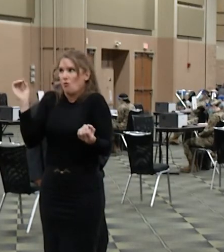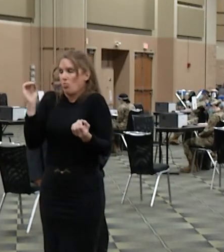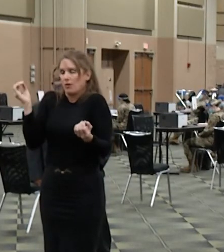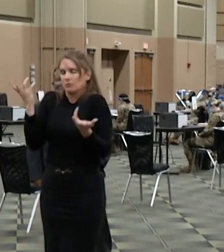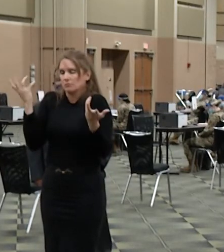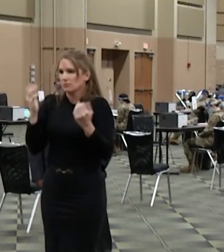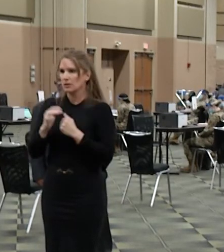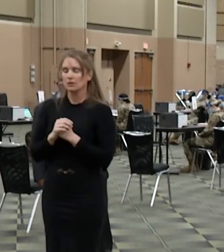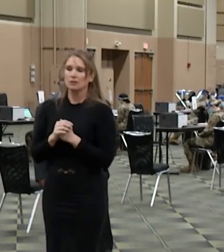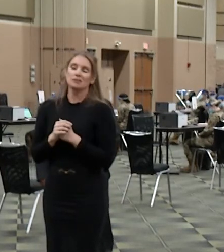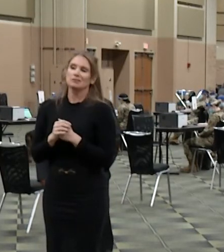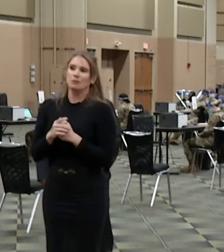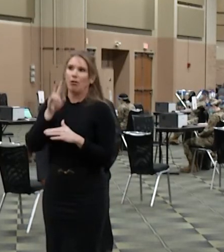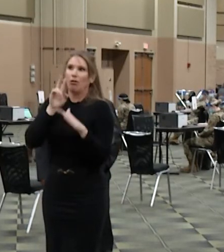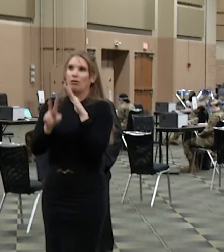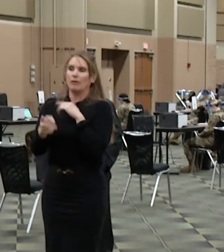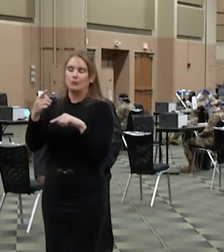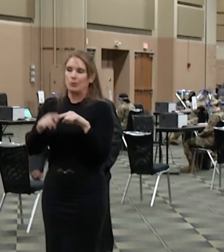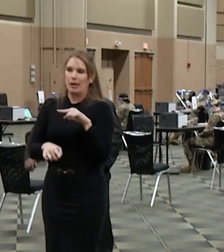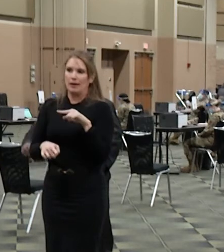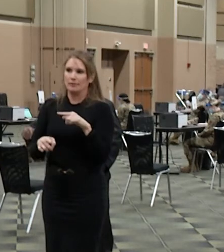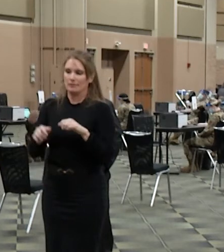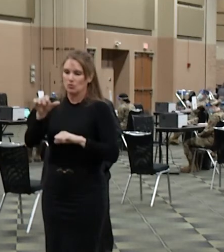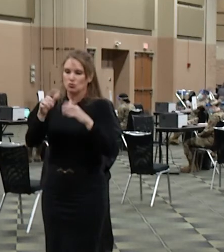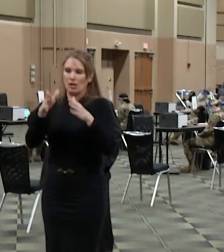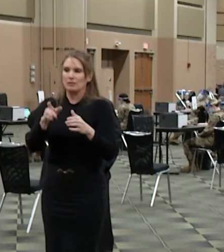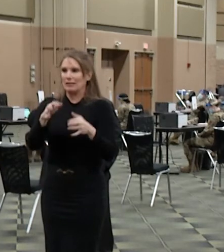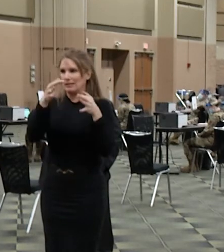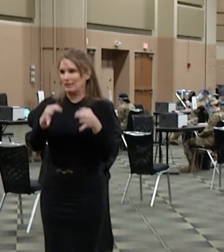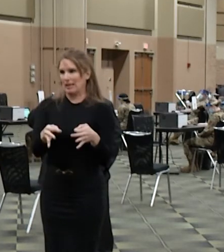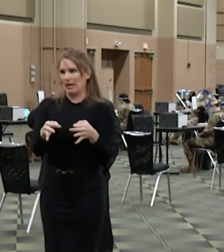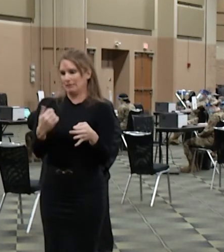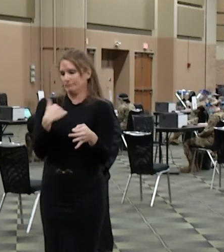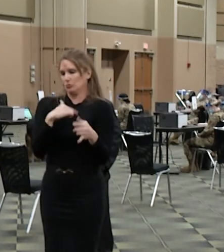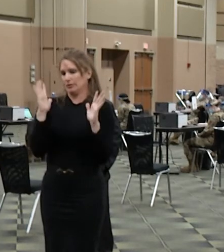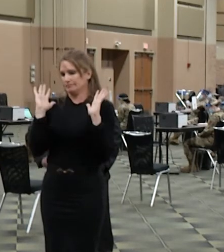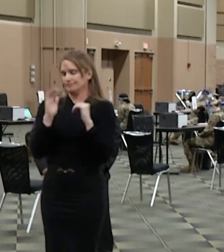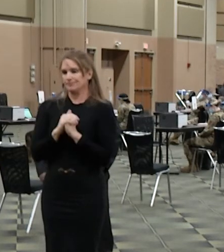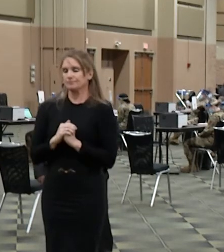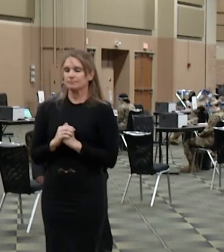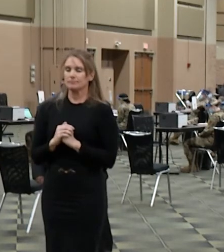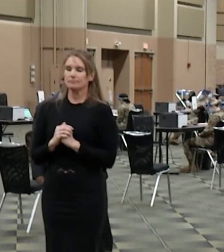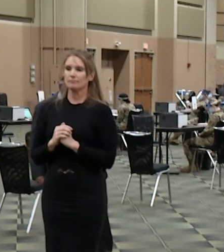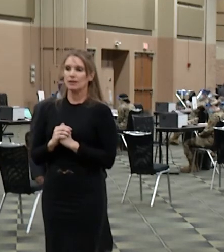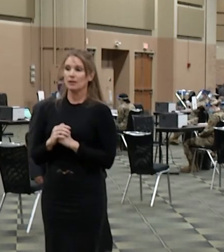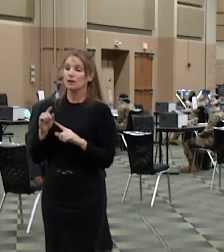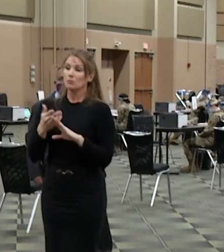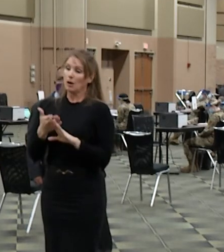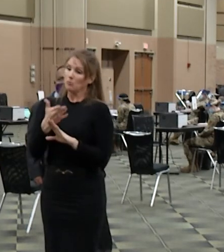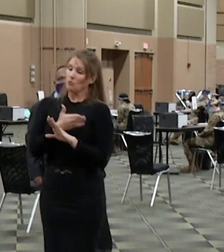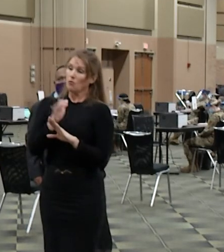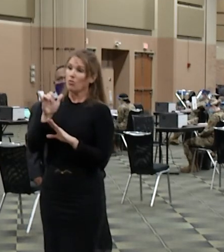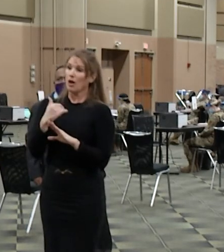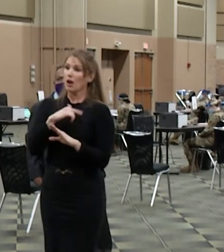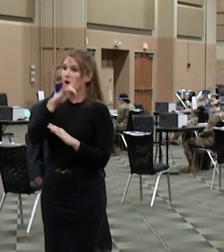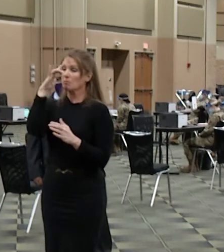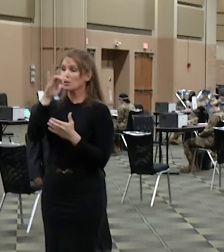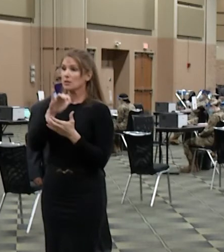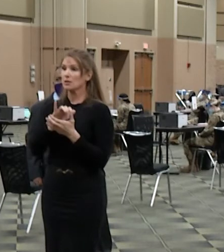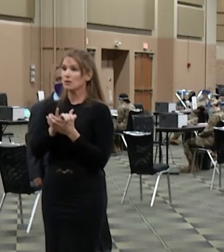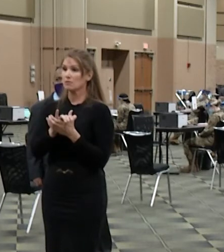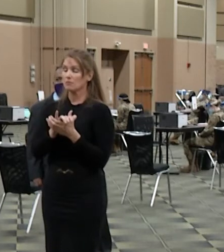That's something you couldn't know without the scientists ruling on that. But prior to that, I do believe that